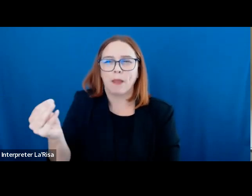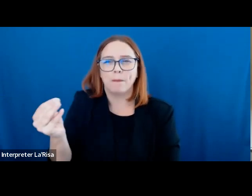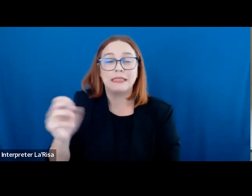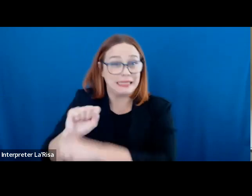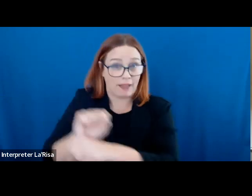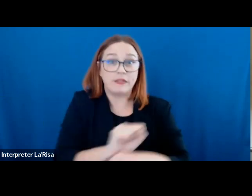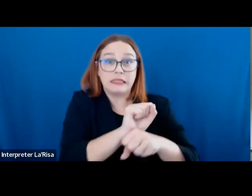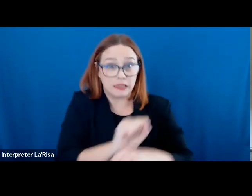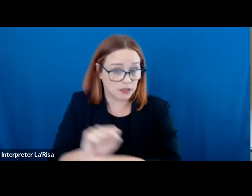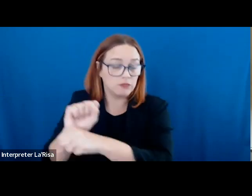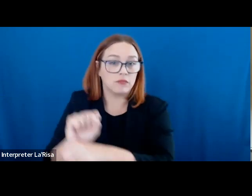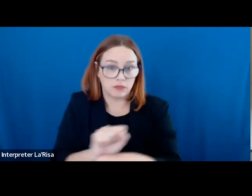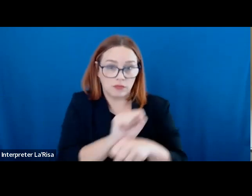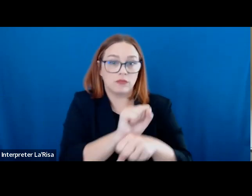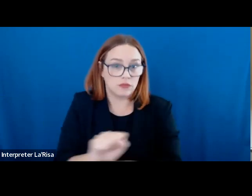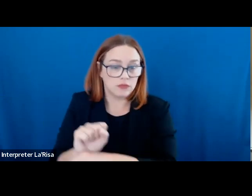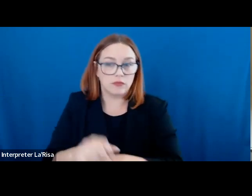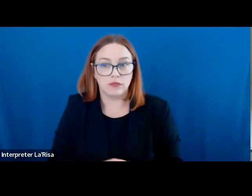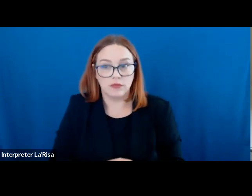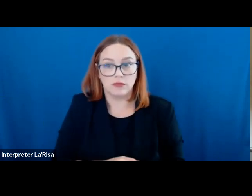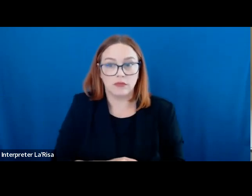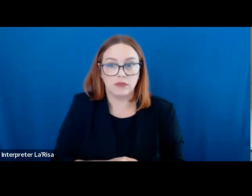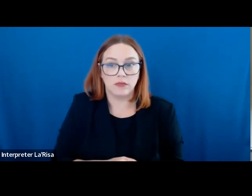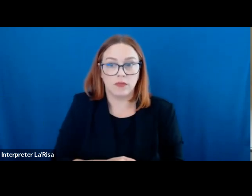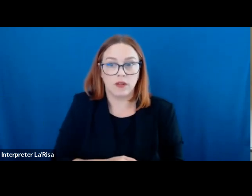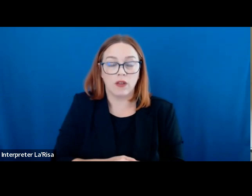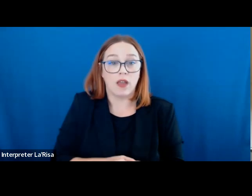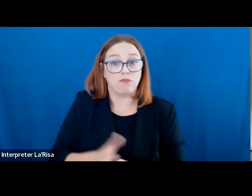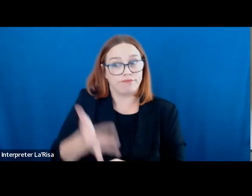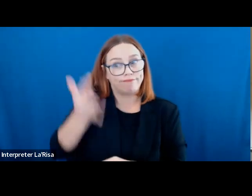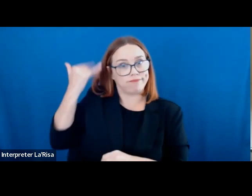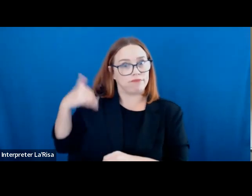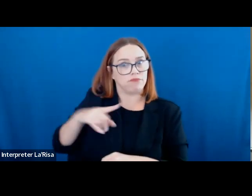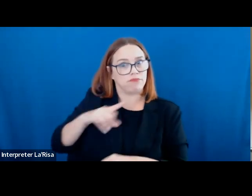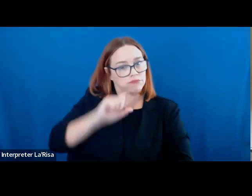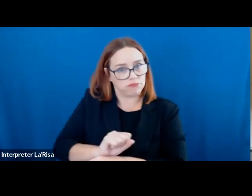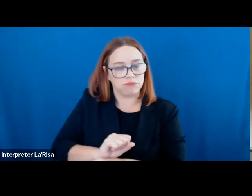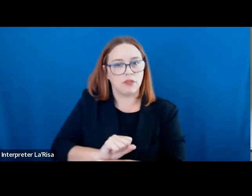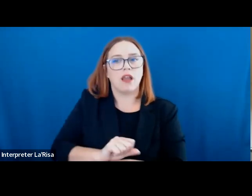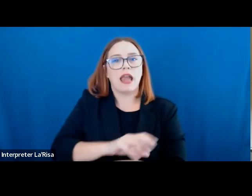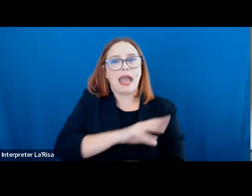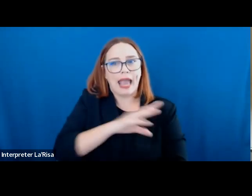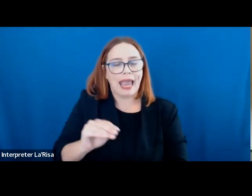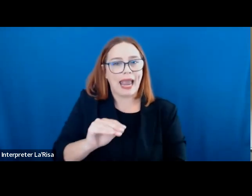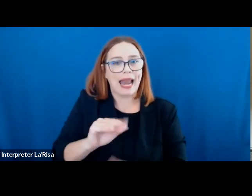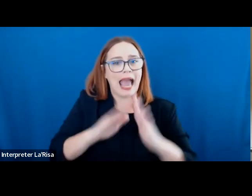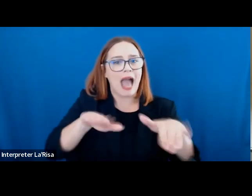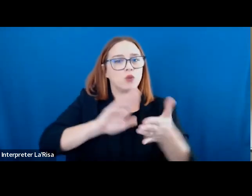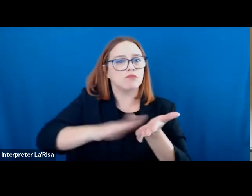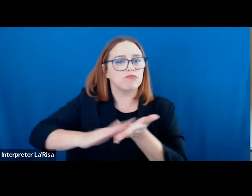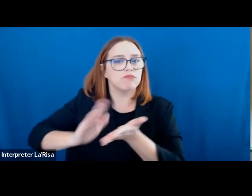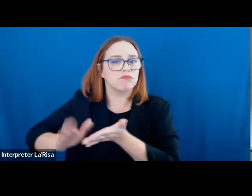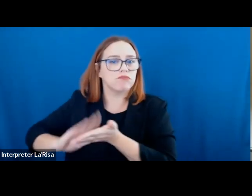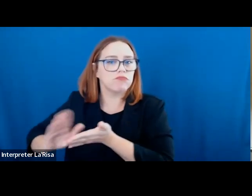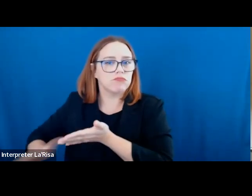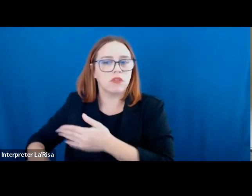slaves and were slaves, and then also they were house cleaners. And so they